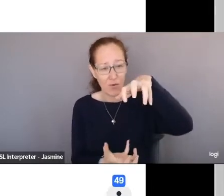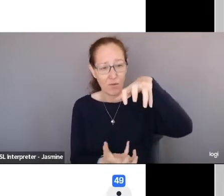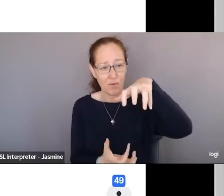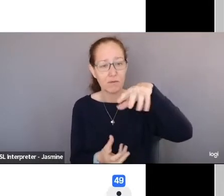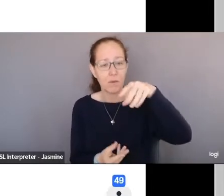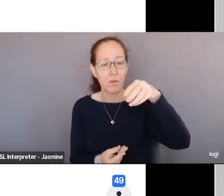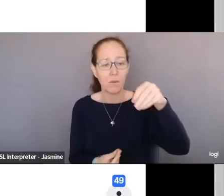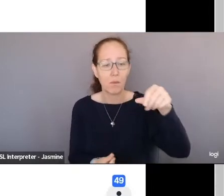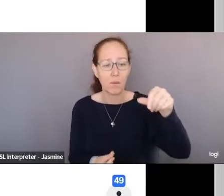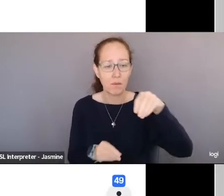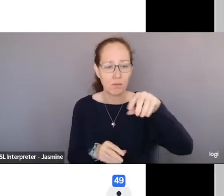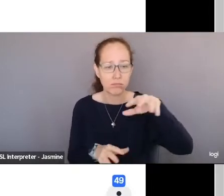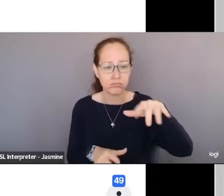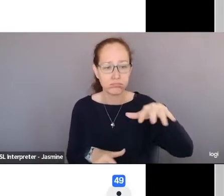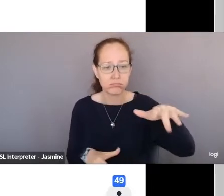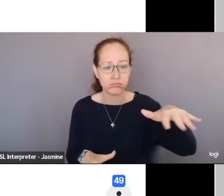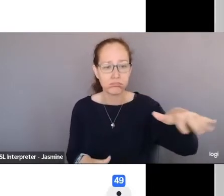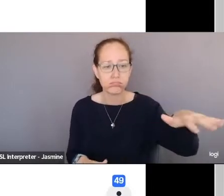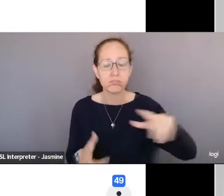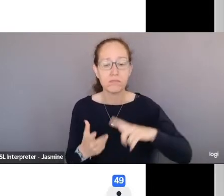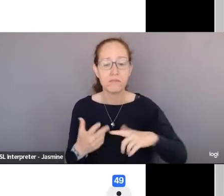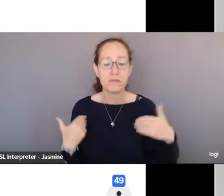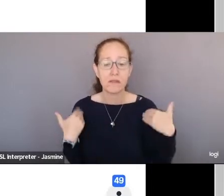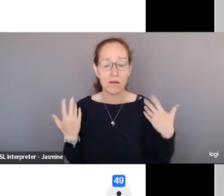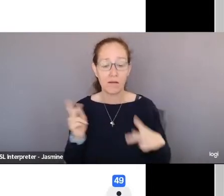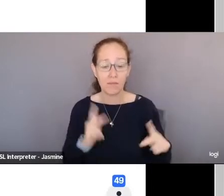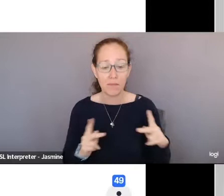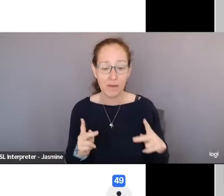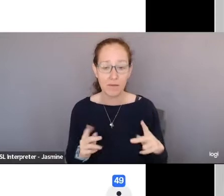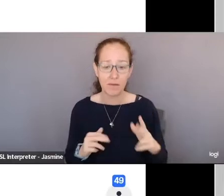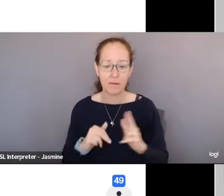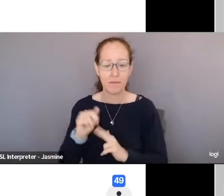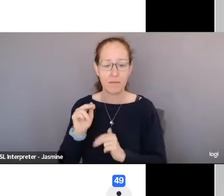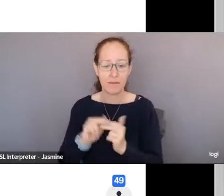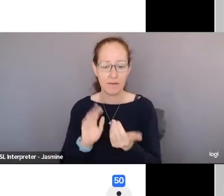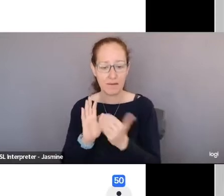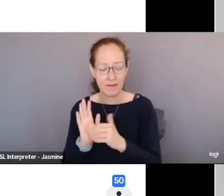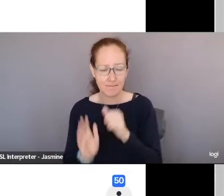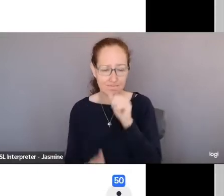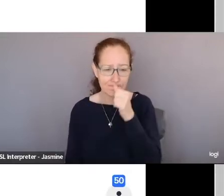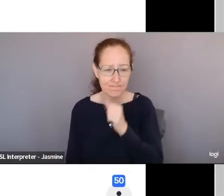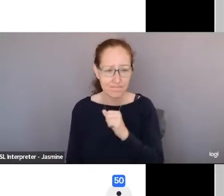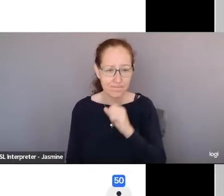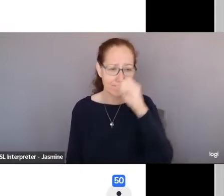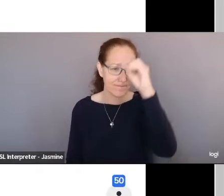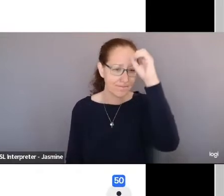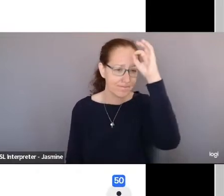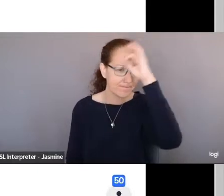rebuilding, suffering, ignorance,